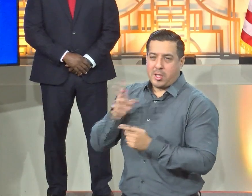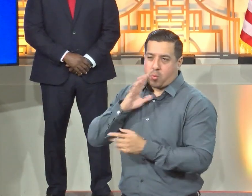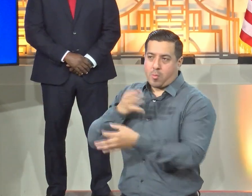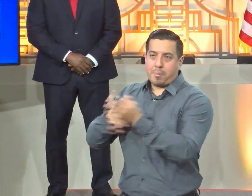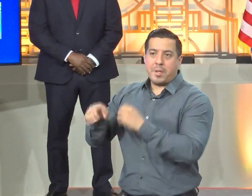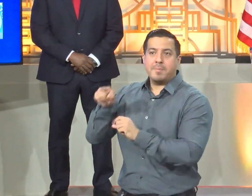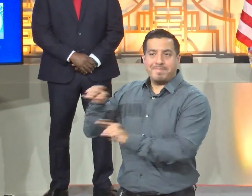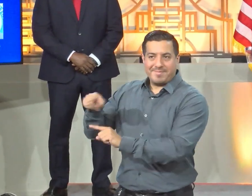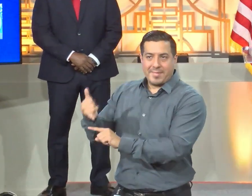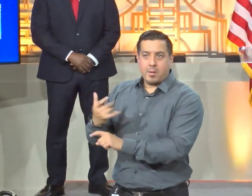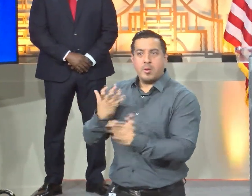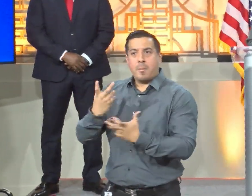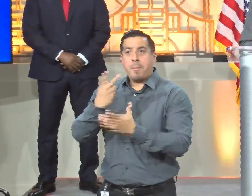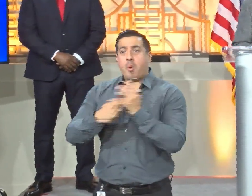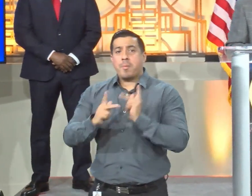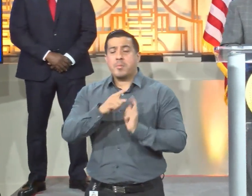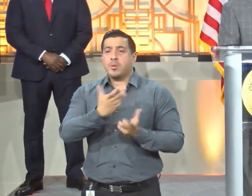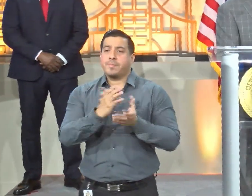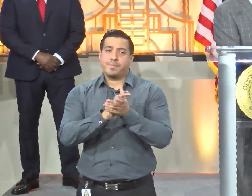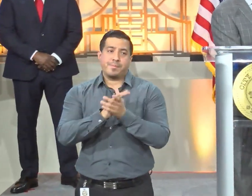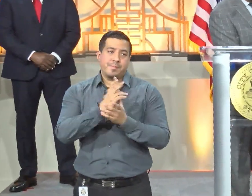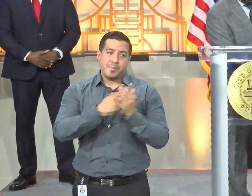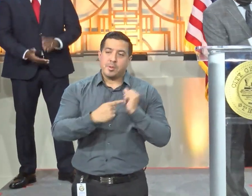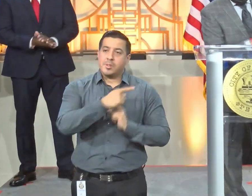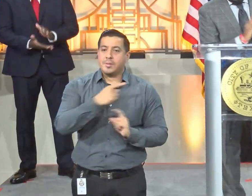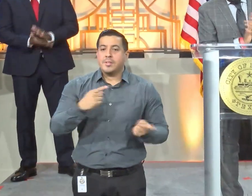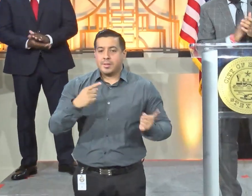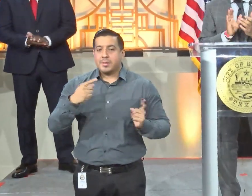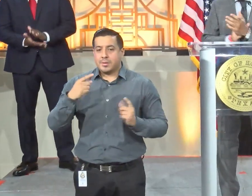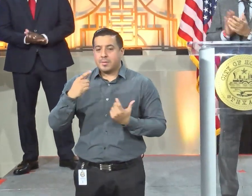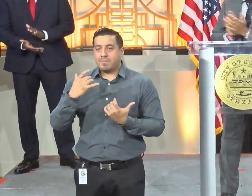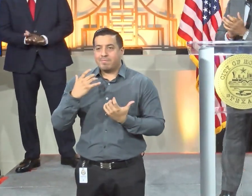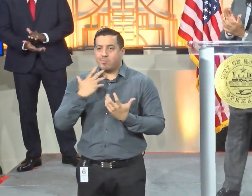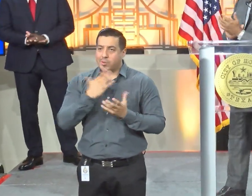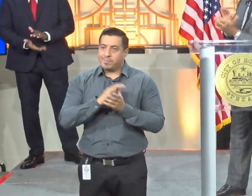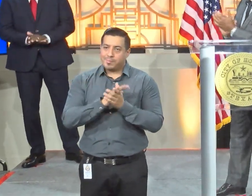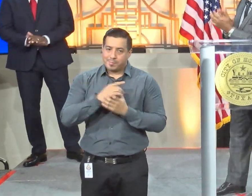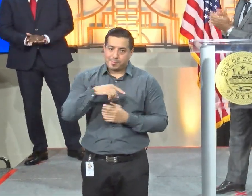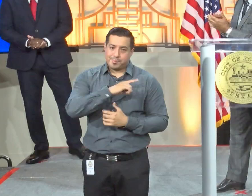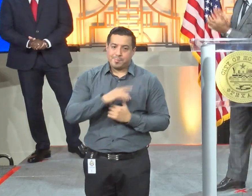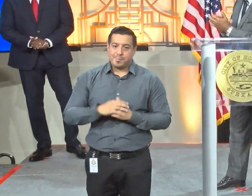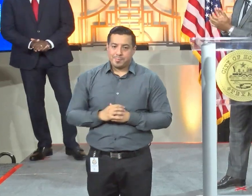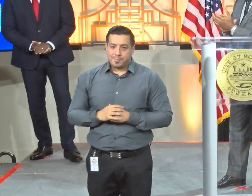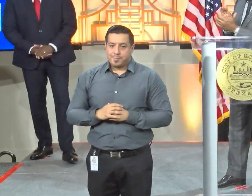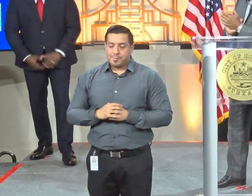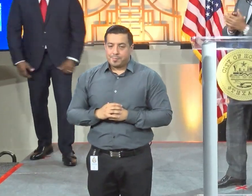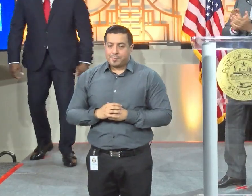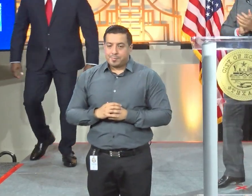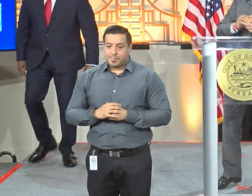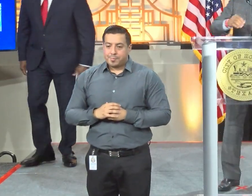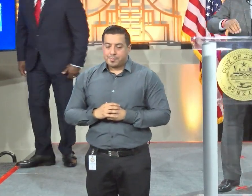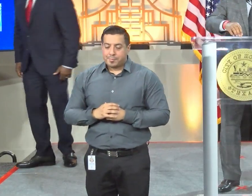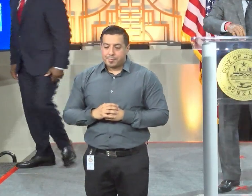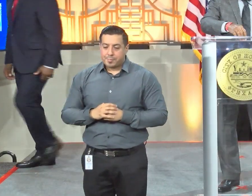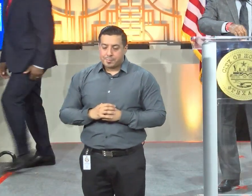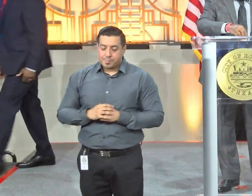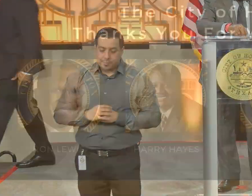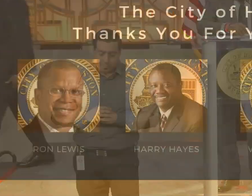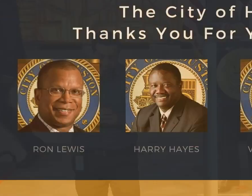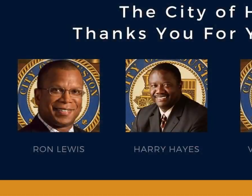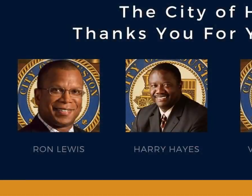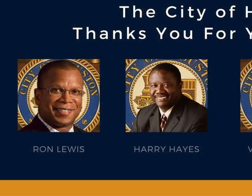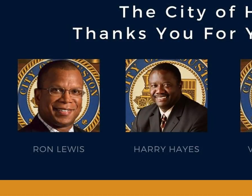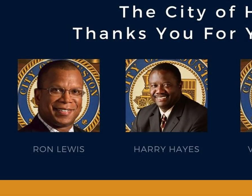give it up again to both of these individuals, these guys, Victor Ayres and Kenneth Allen. Thank you both.